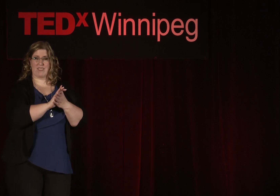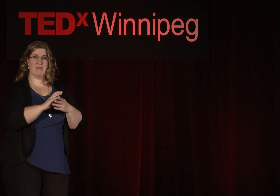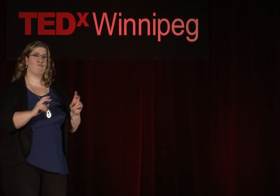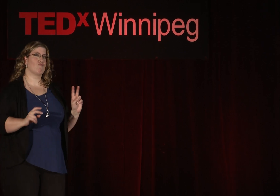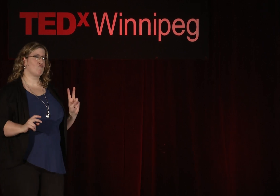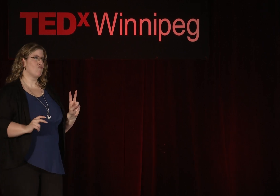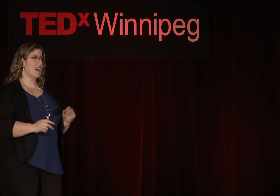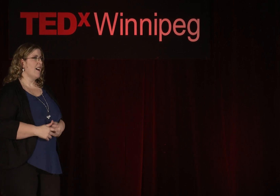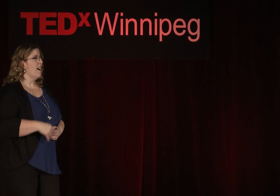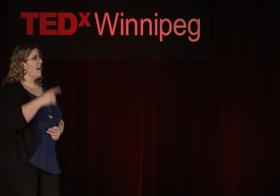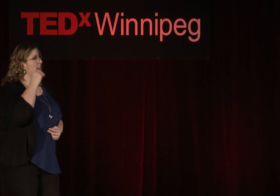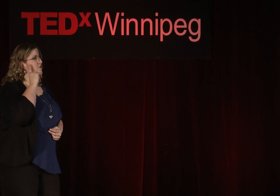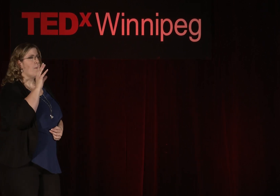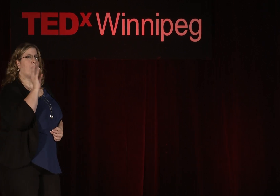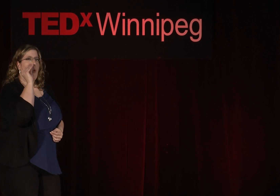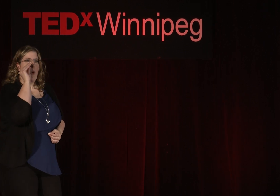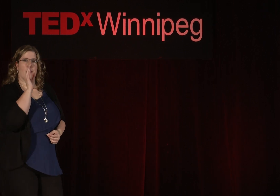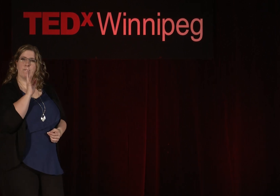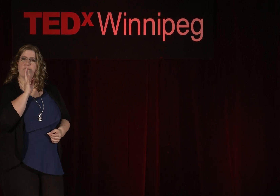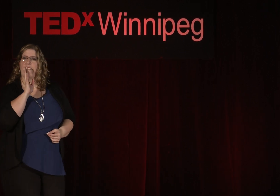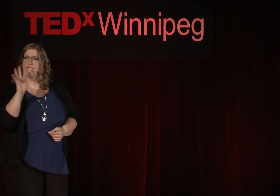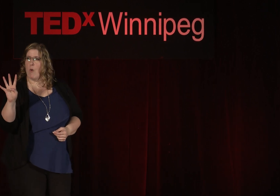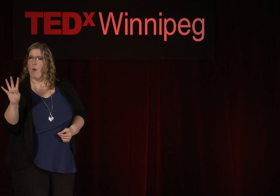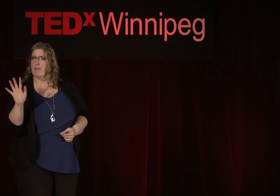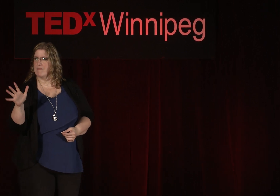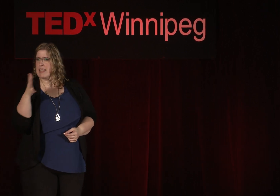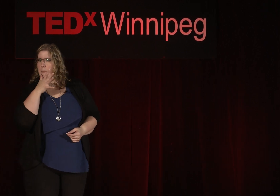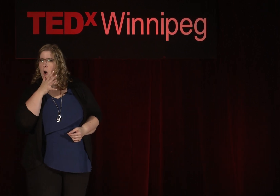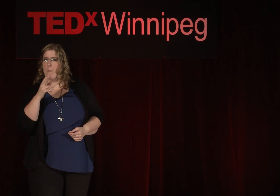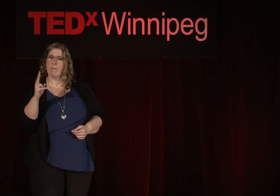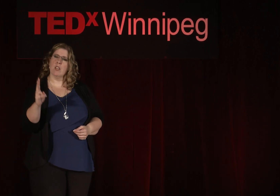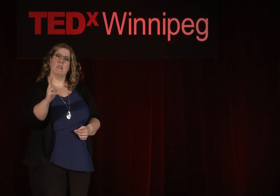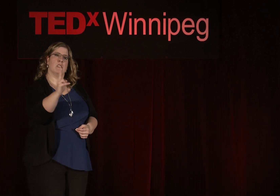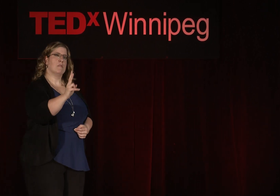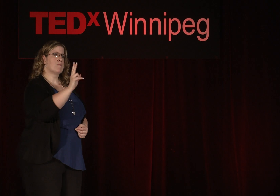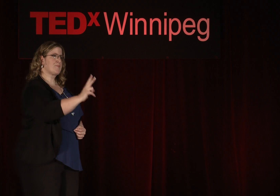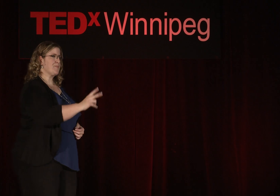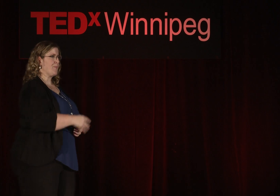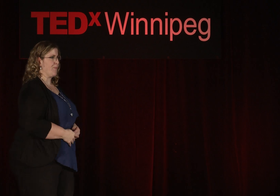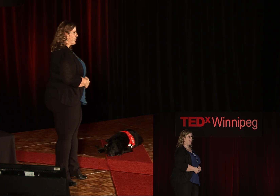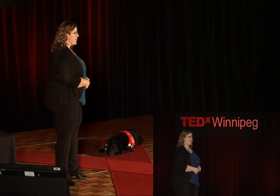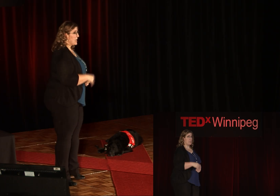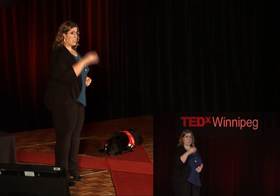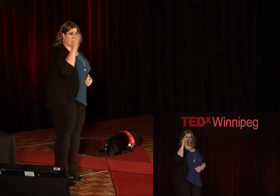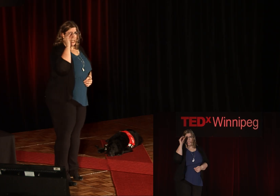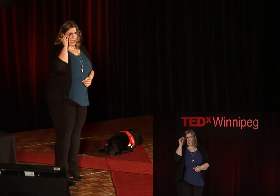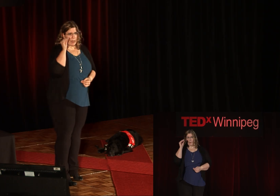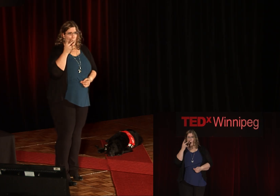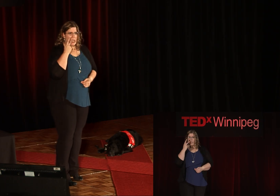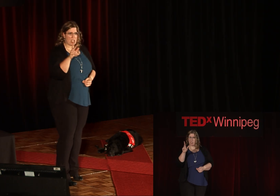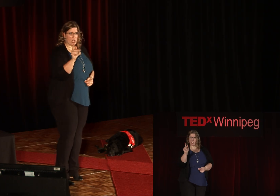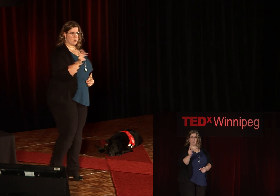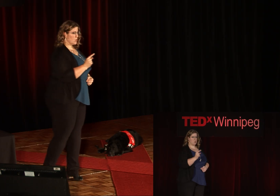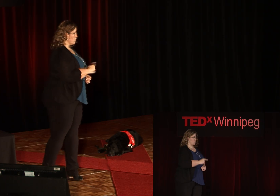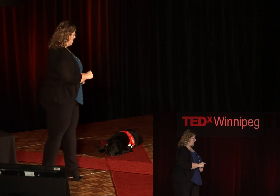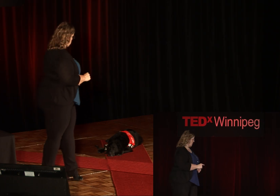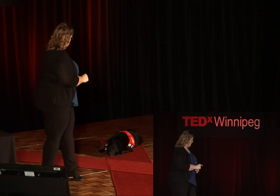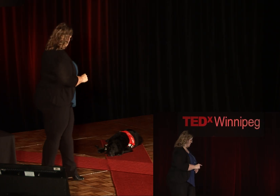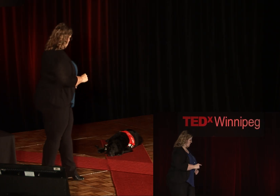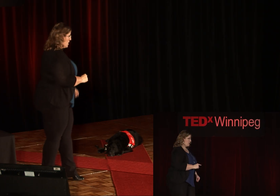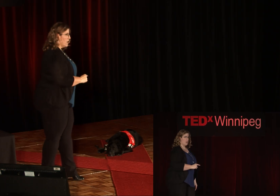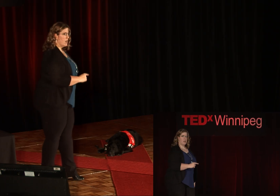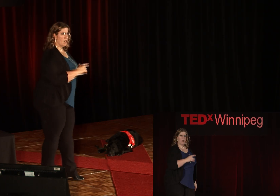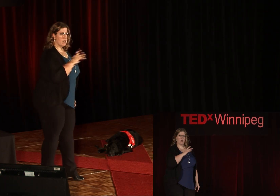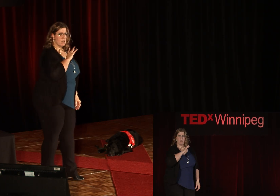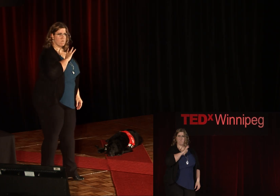when a 4-year-old boy and his mother walked in front of me. The boy saw Lulu,